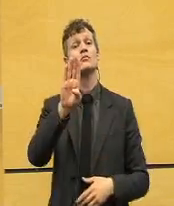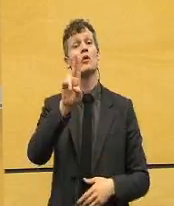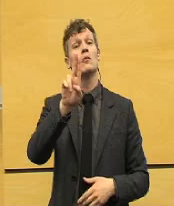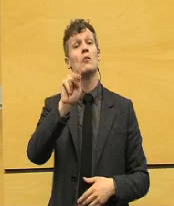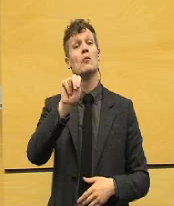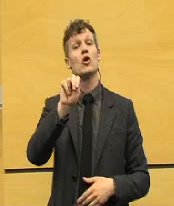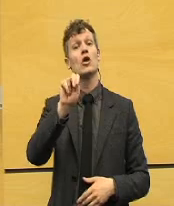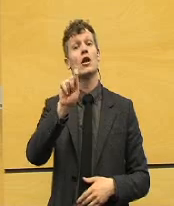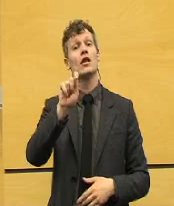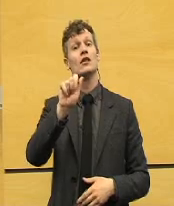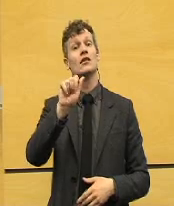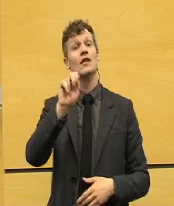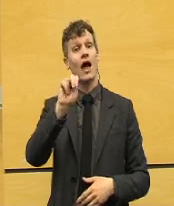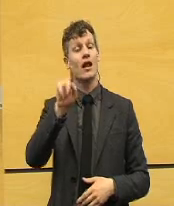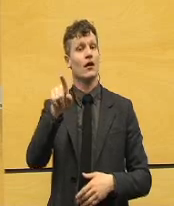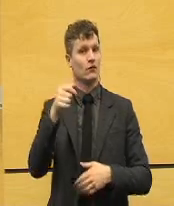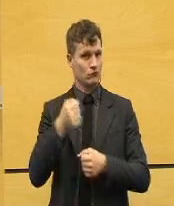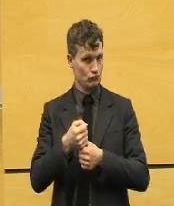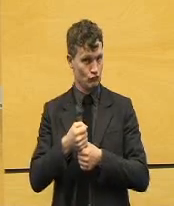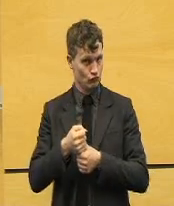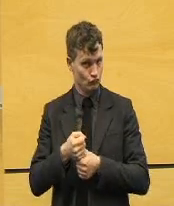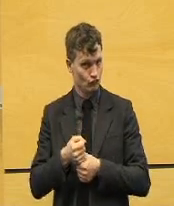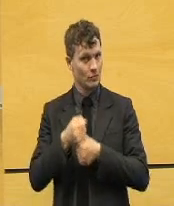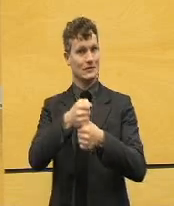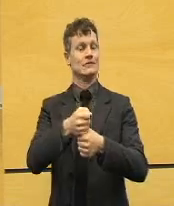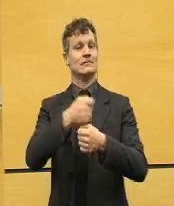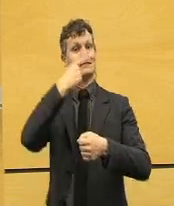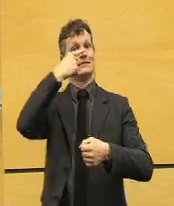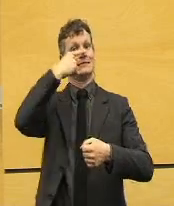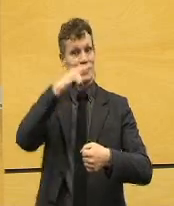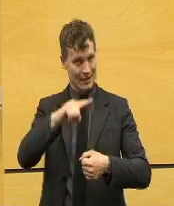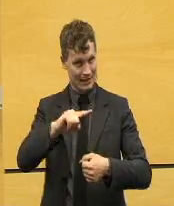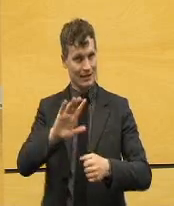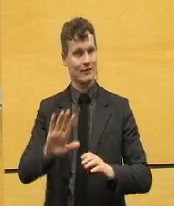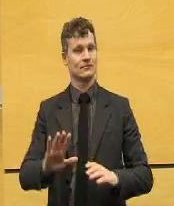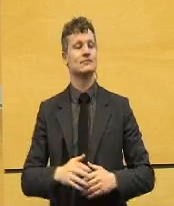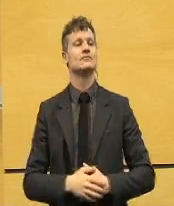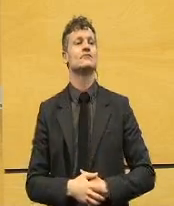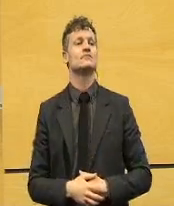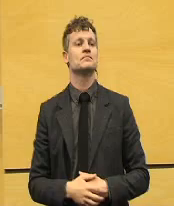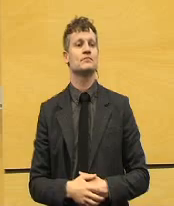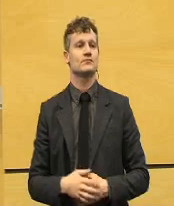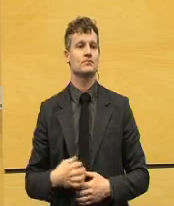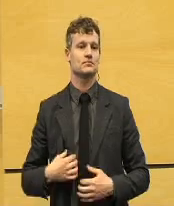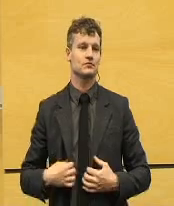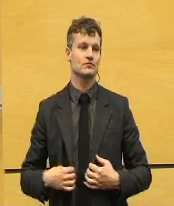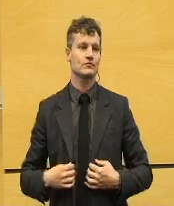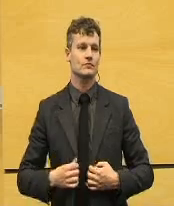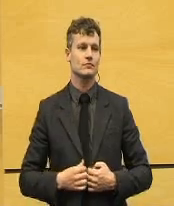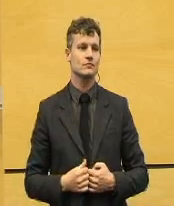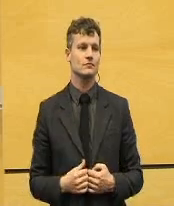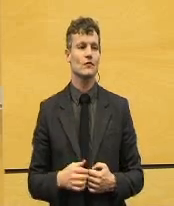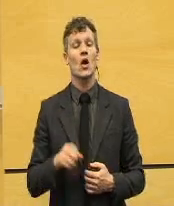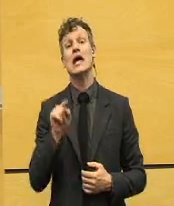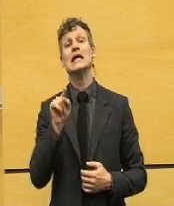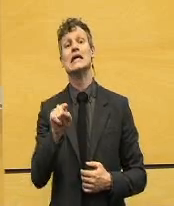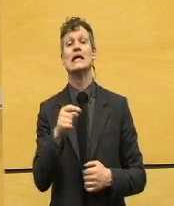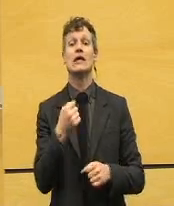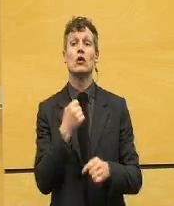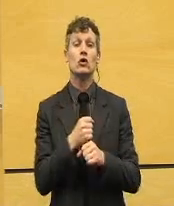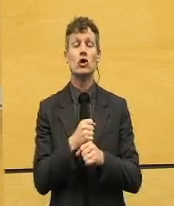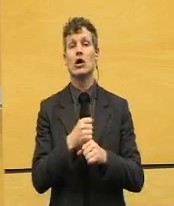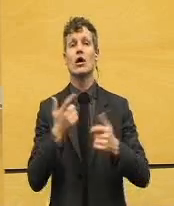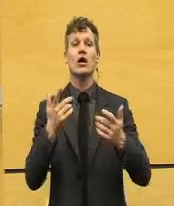was a representative from Thailand, so he worked on the draft